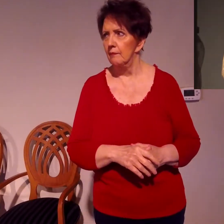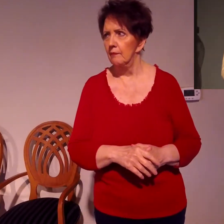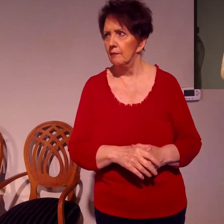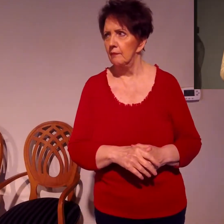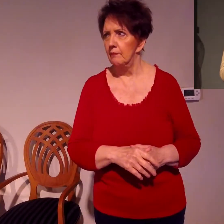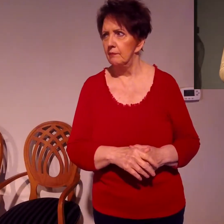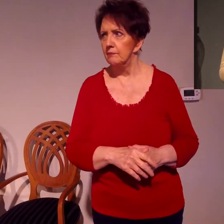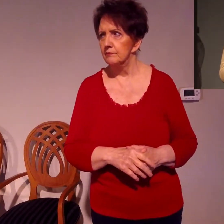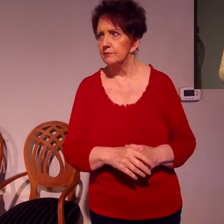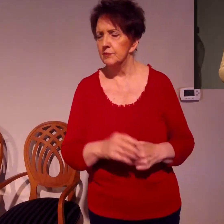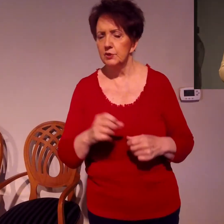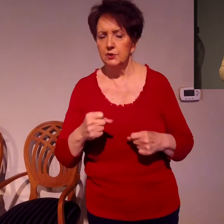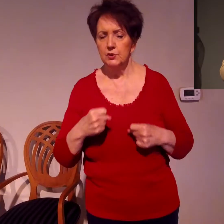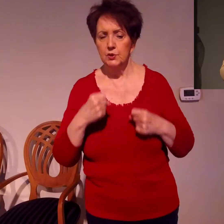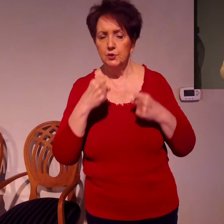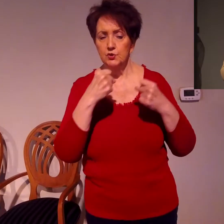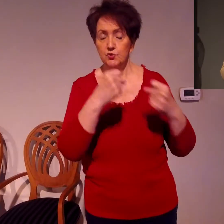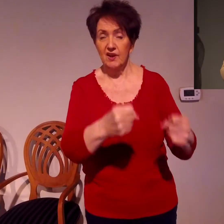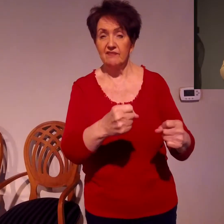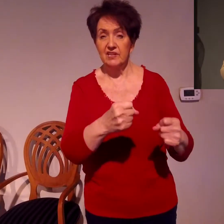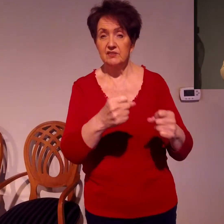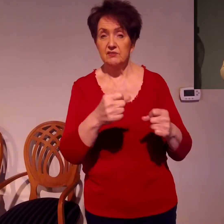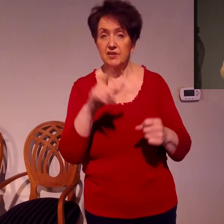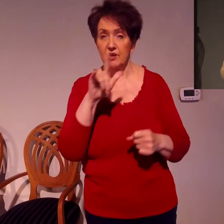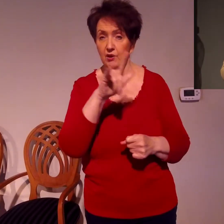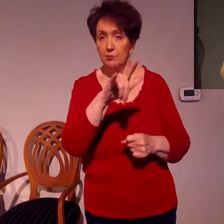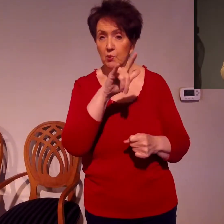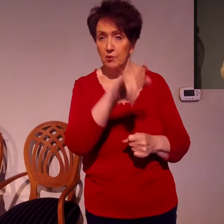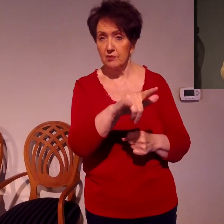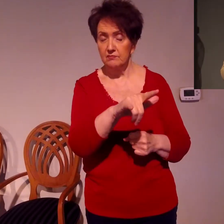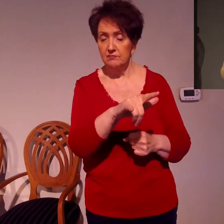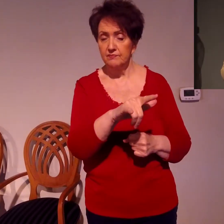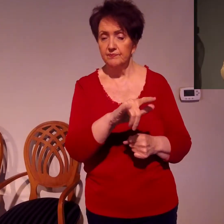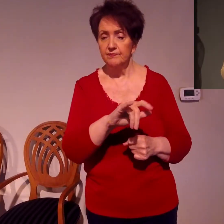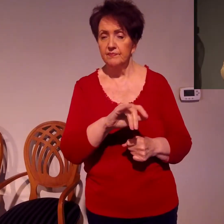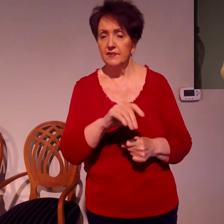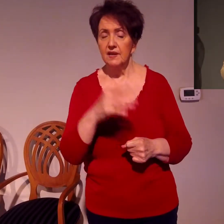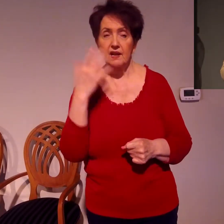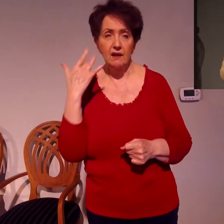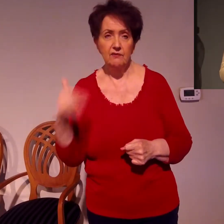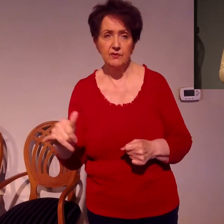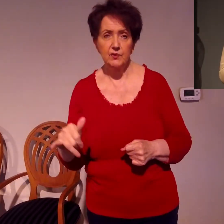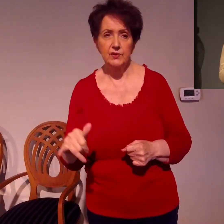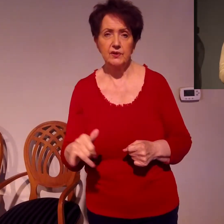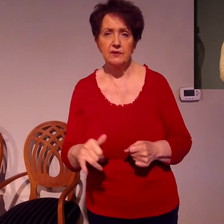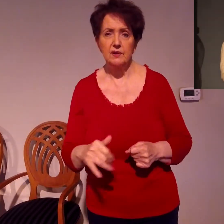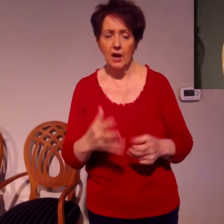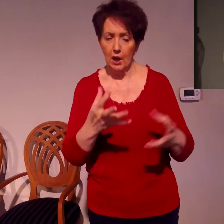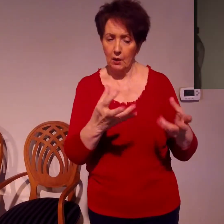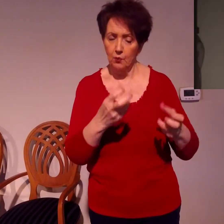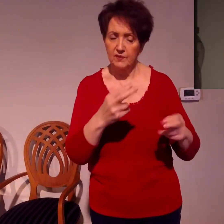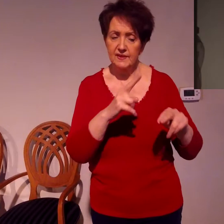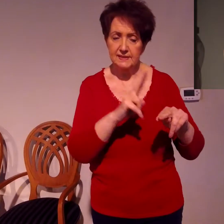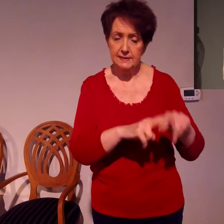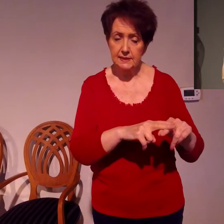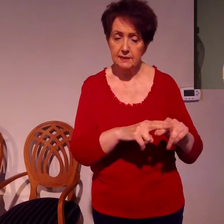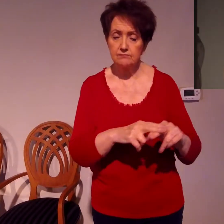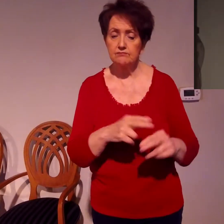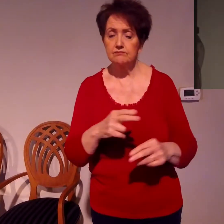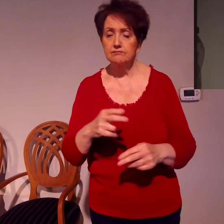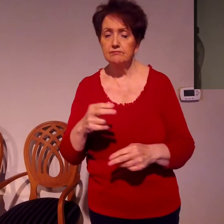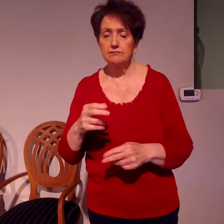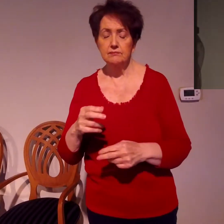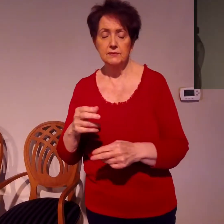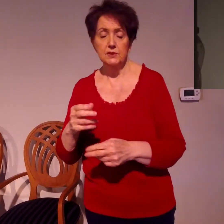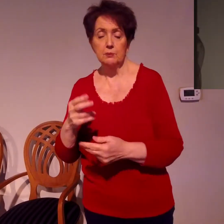But driving to the San Jose airport, I want that seat. I got that rock star parking right here, right now.